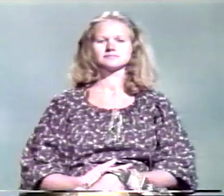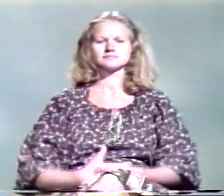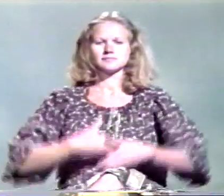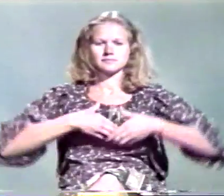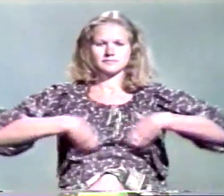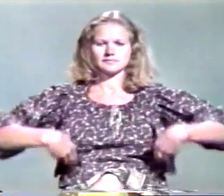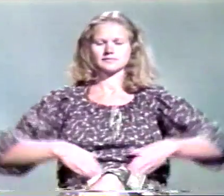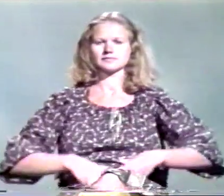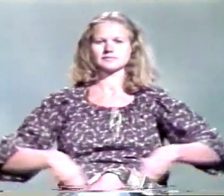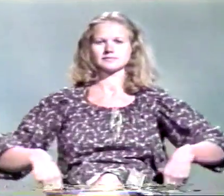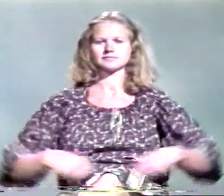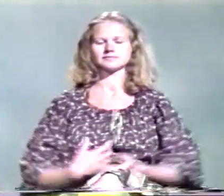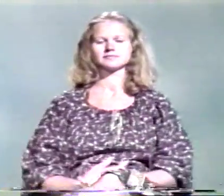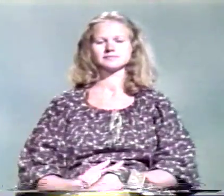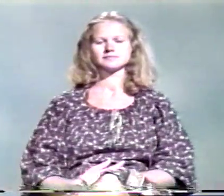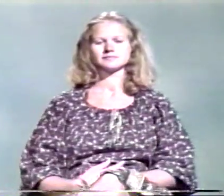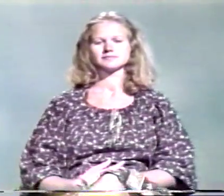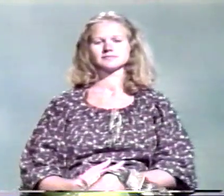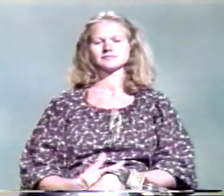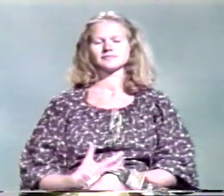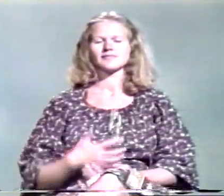Bikini. A belly laugh.